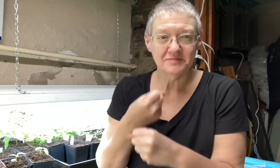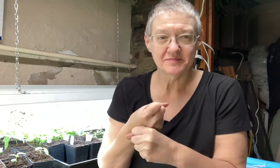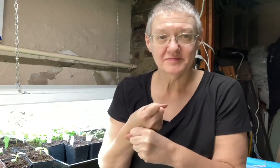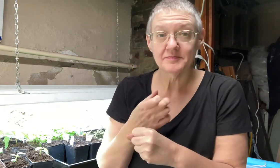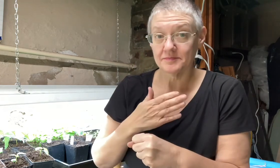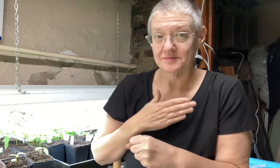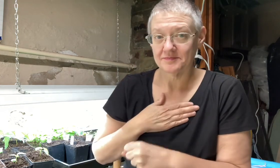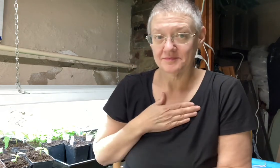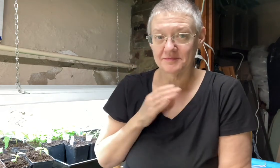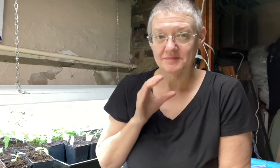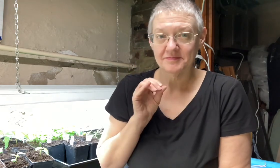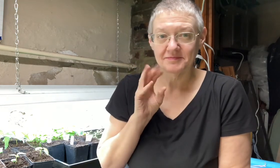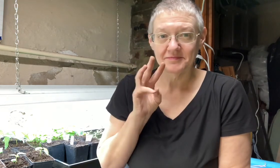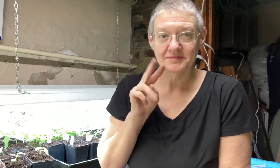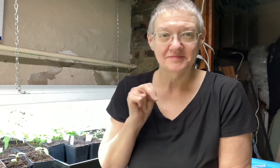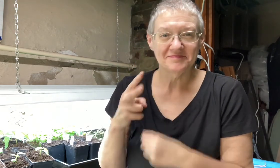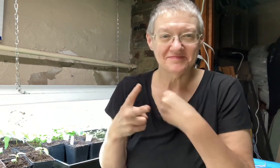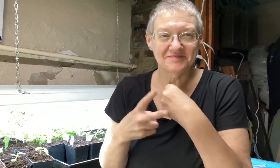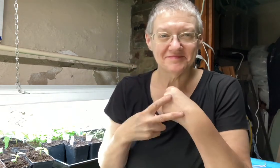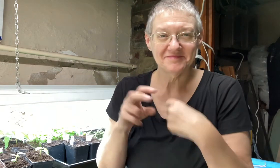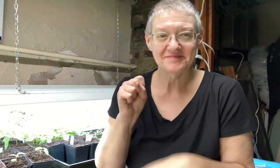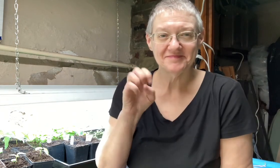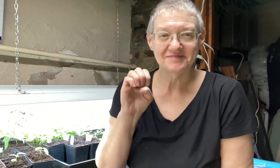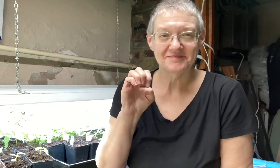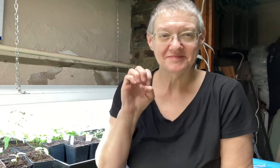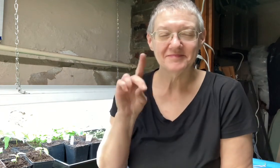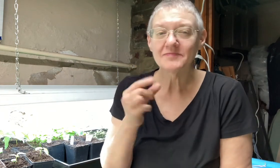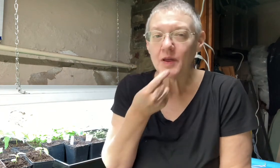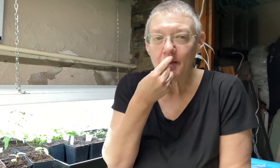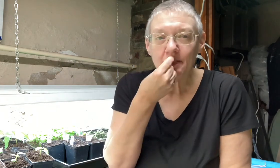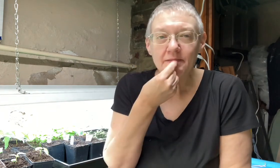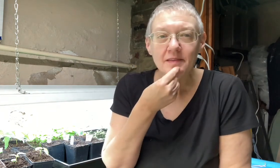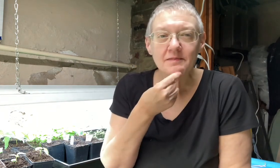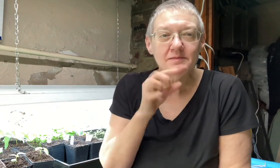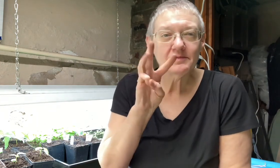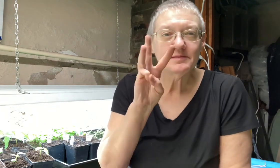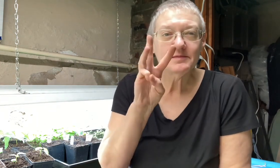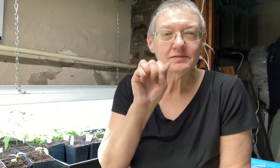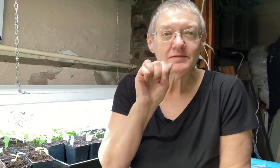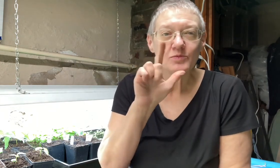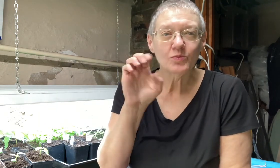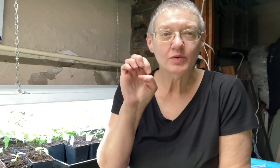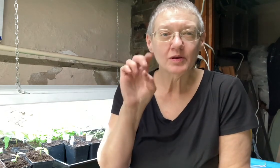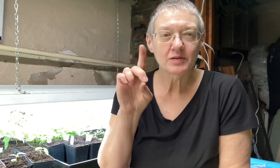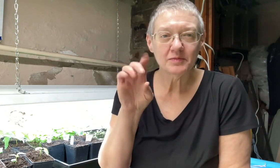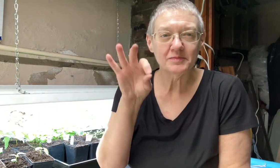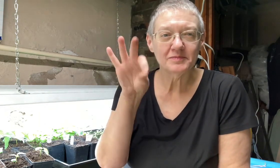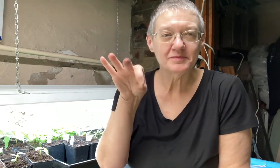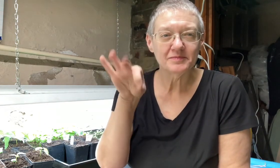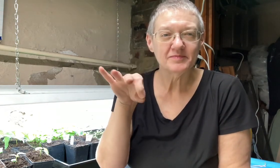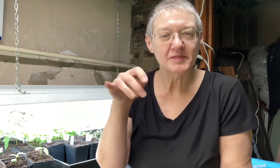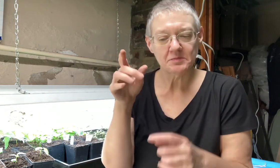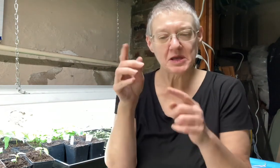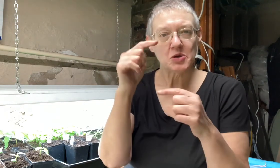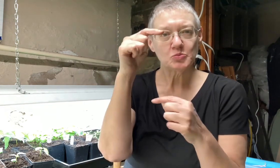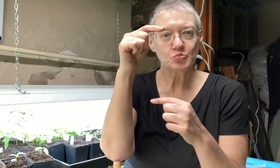these for several years, and these are grown from my own saved seeds. They're a thin-walled,